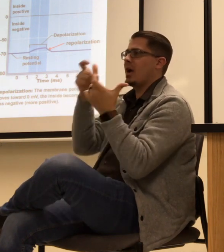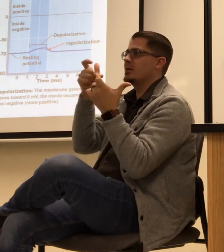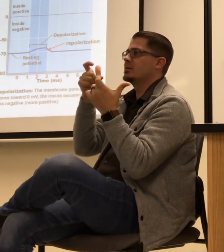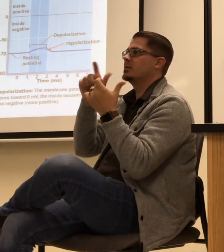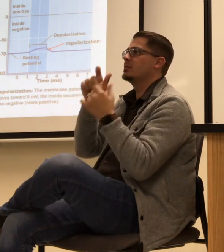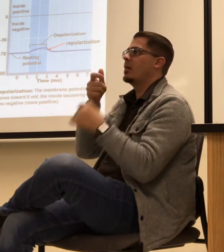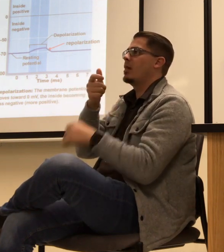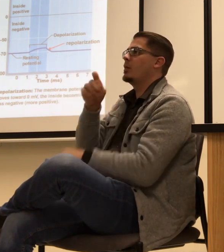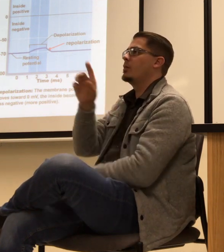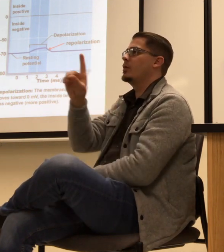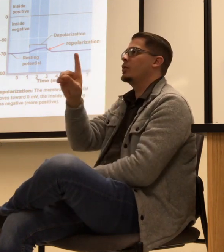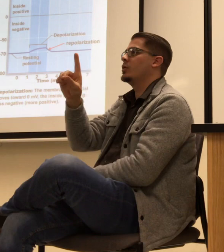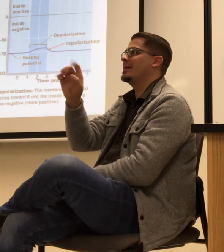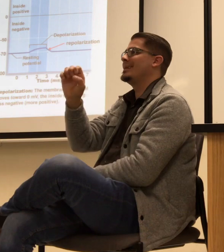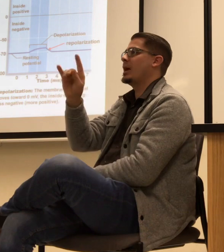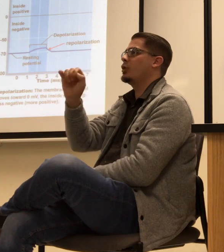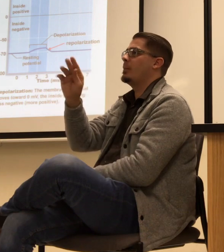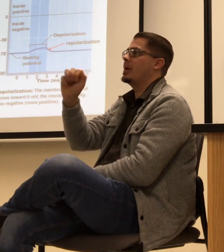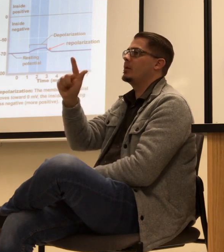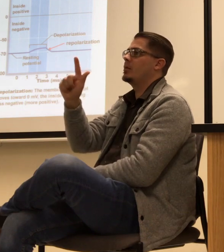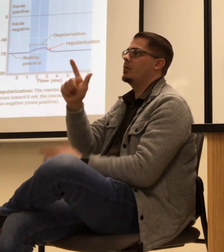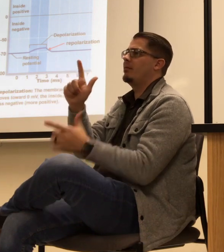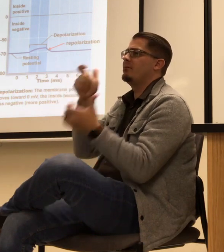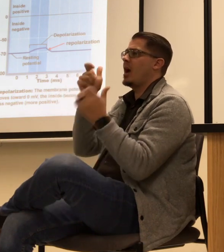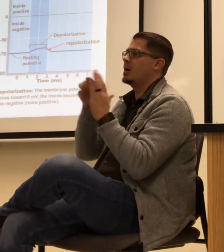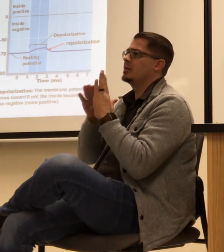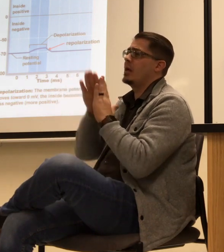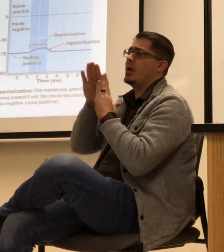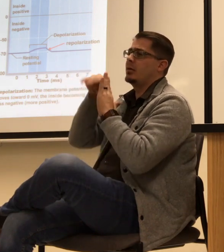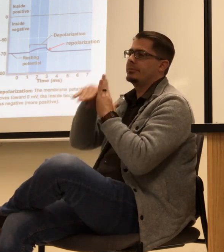decremental. That's another property you should list to this list here.